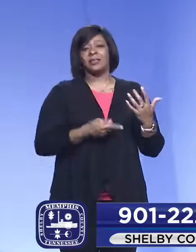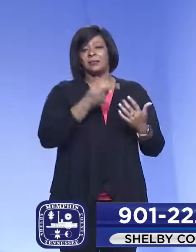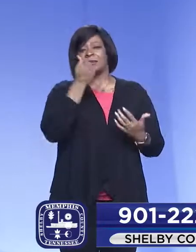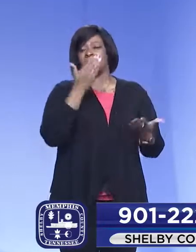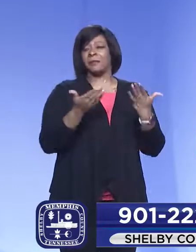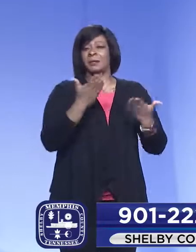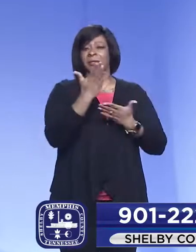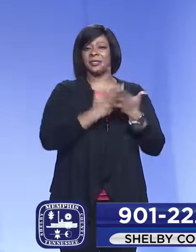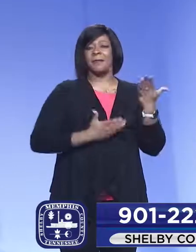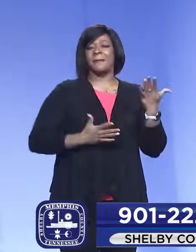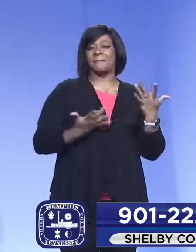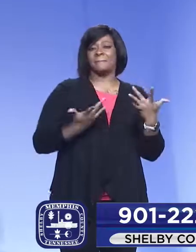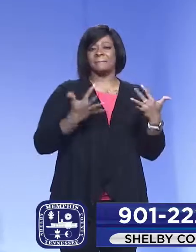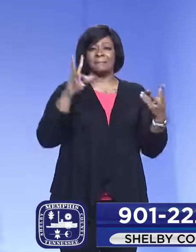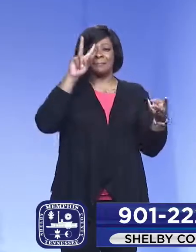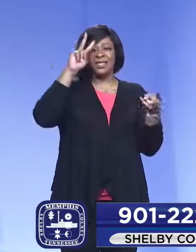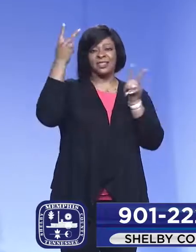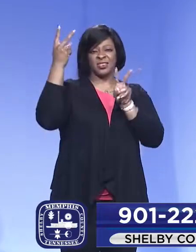been some